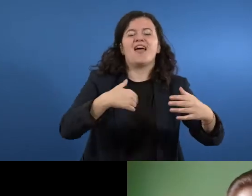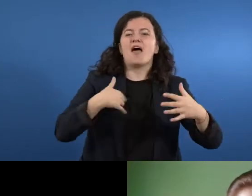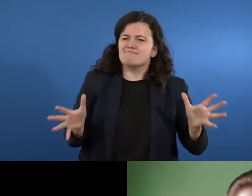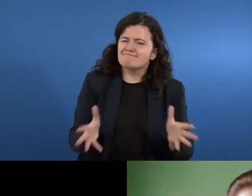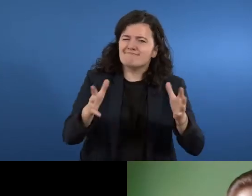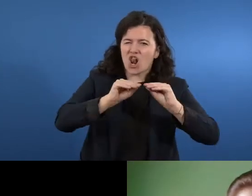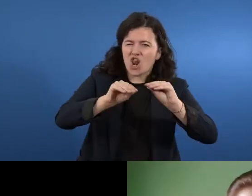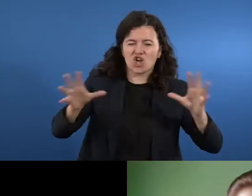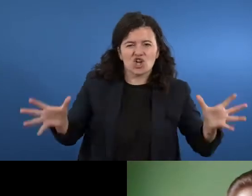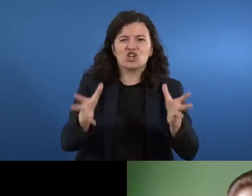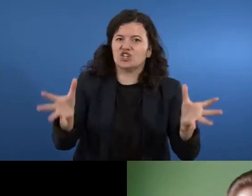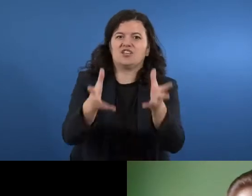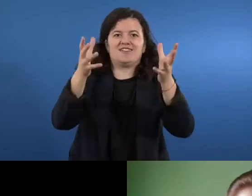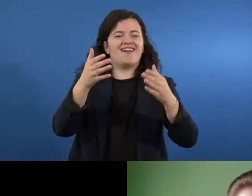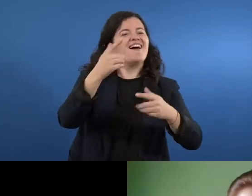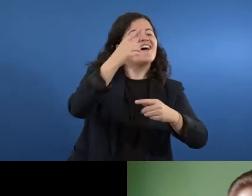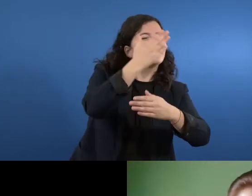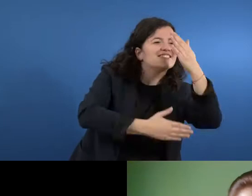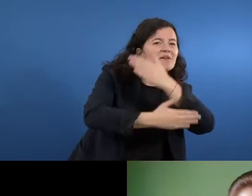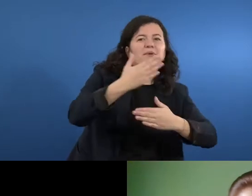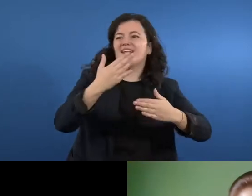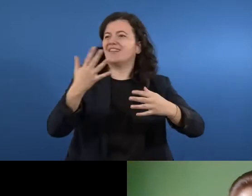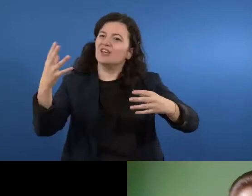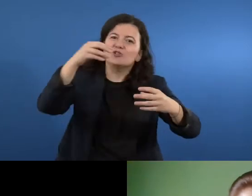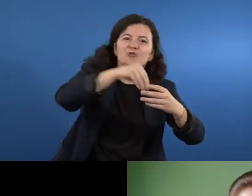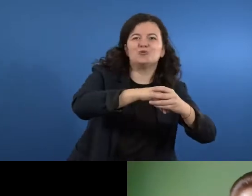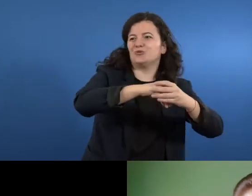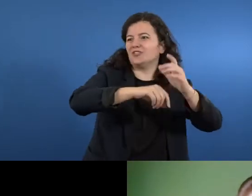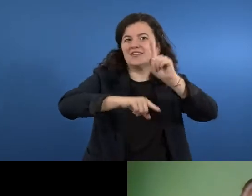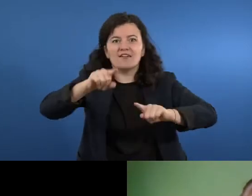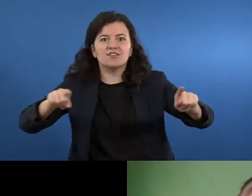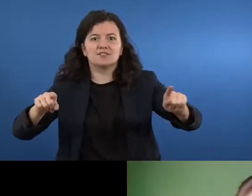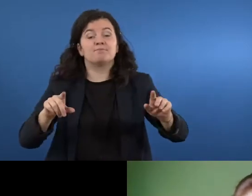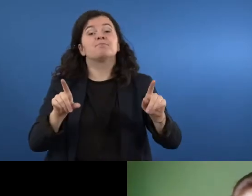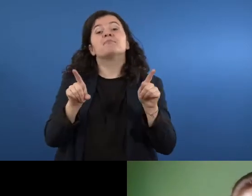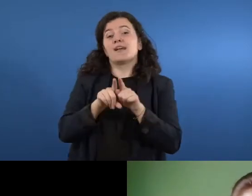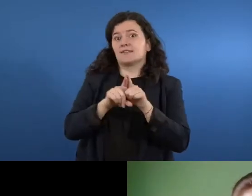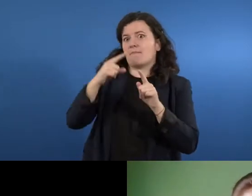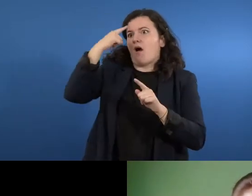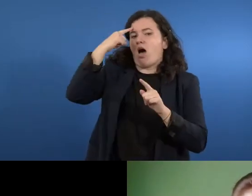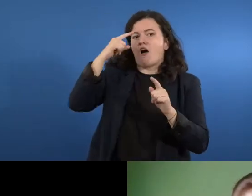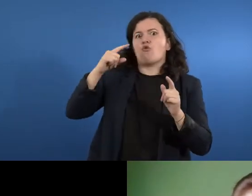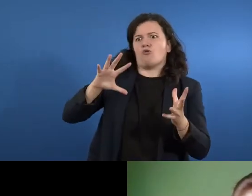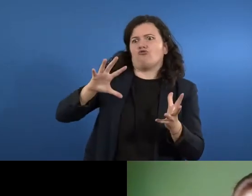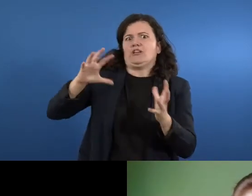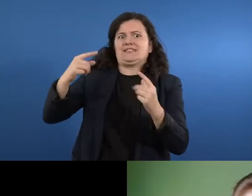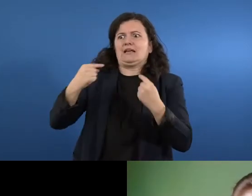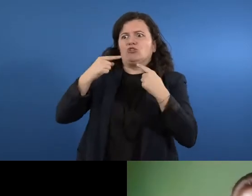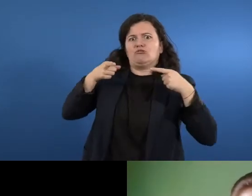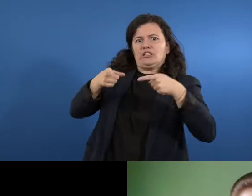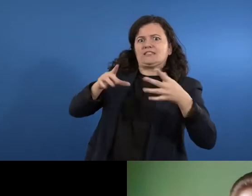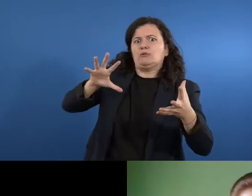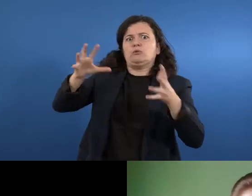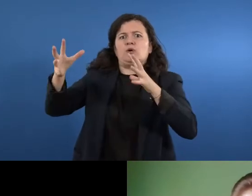disability, inclusion, and diversity, as well as disaster risk reduction and management. He leads